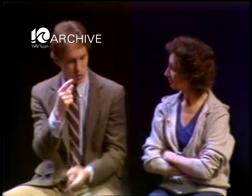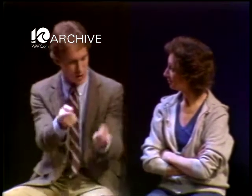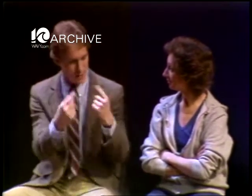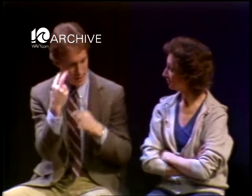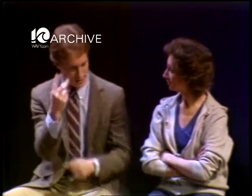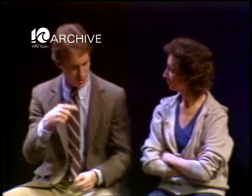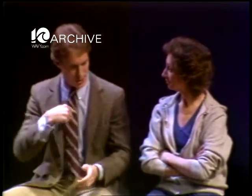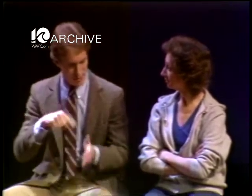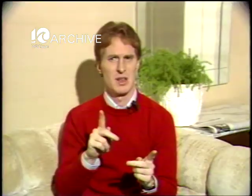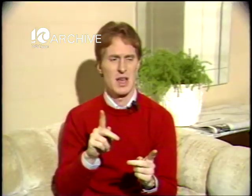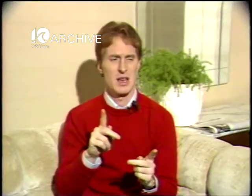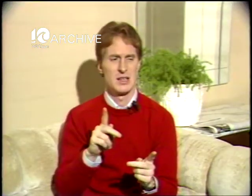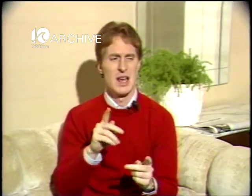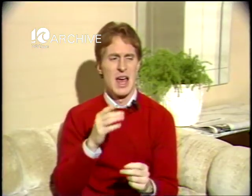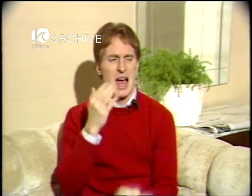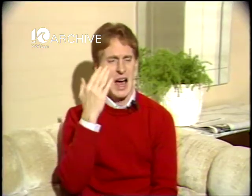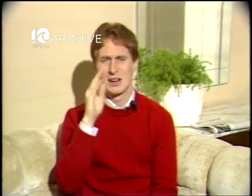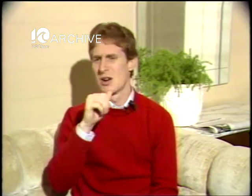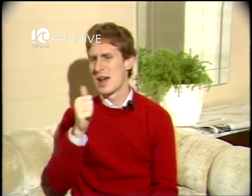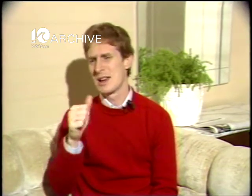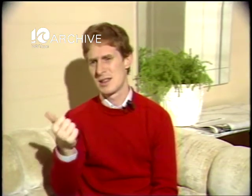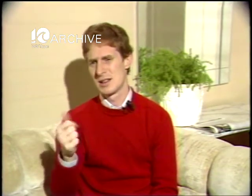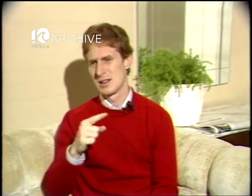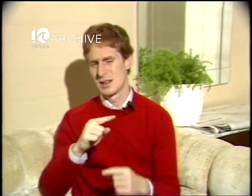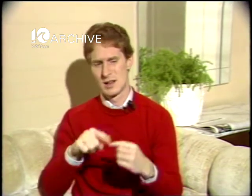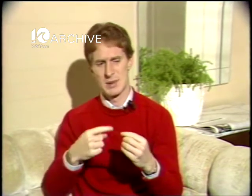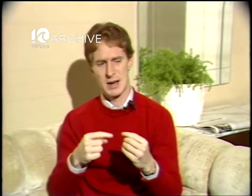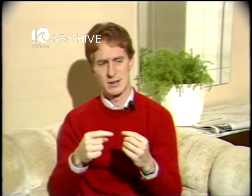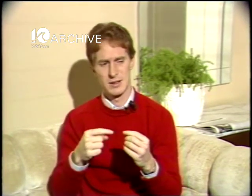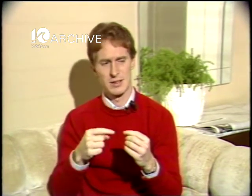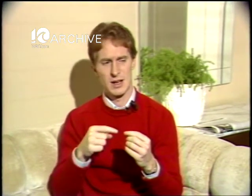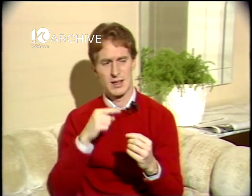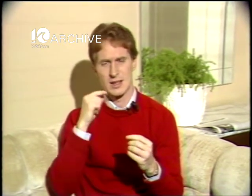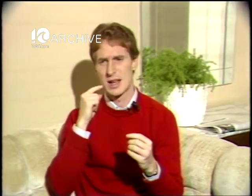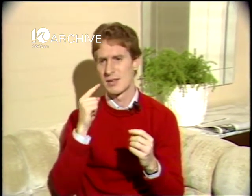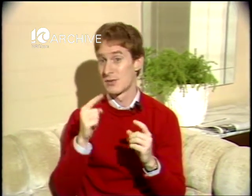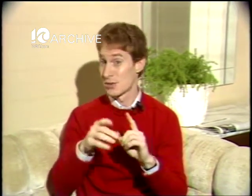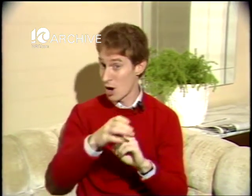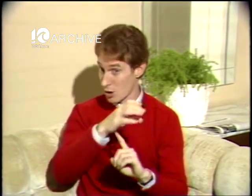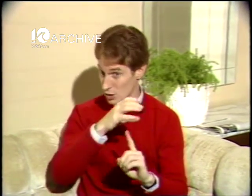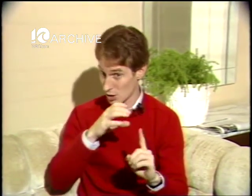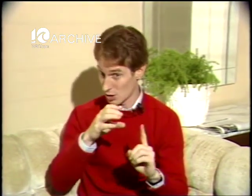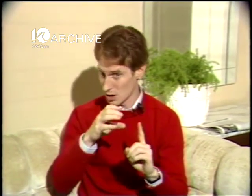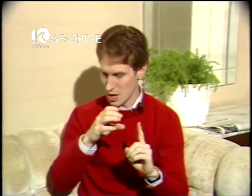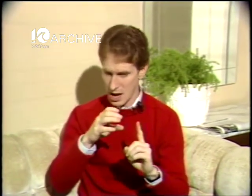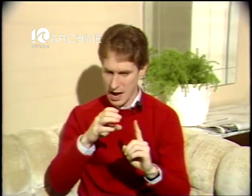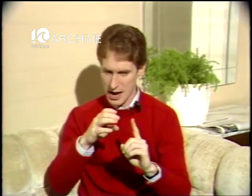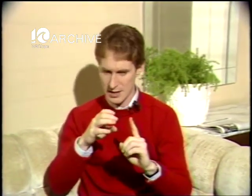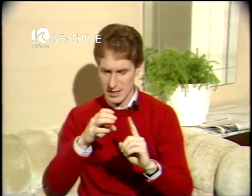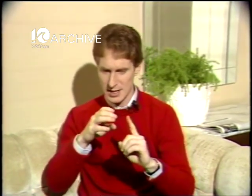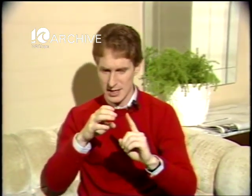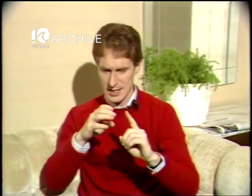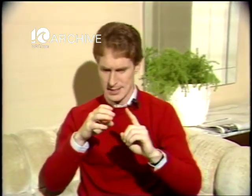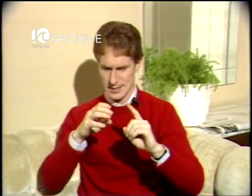deaf person. And I didn't know anything about the deaf culture and the